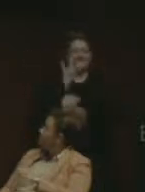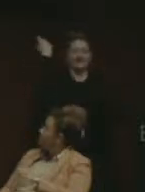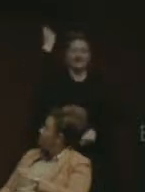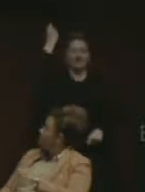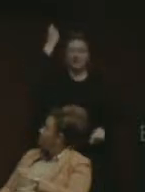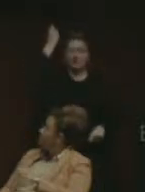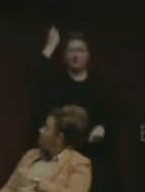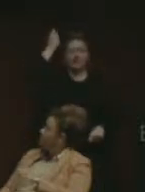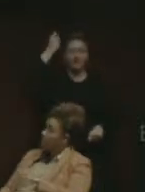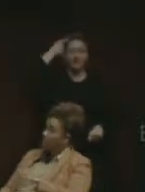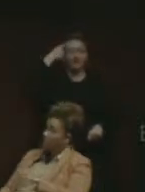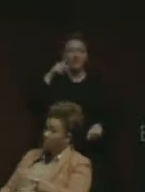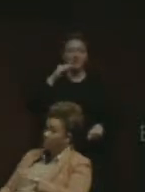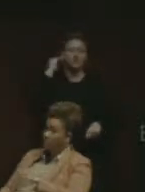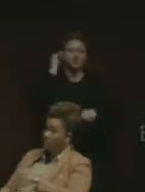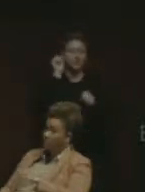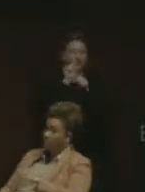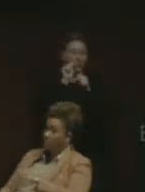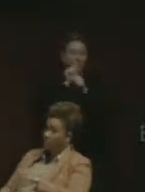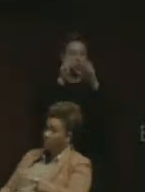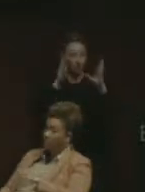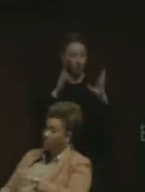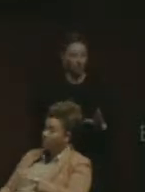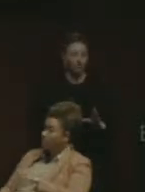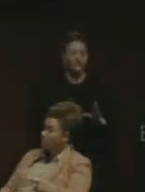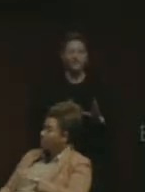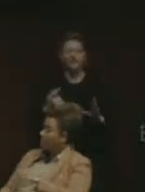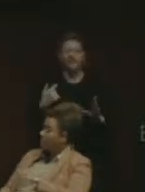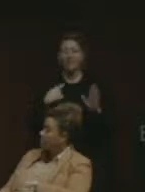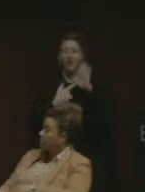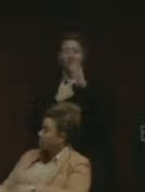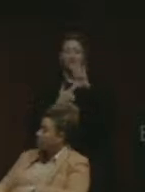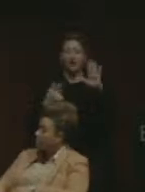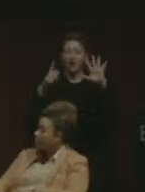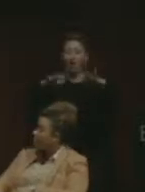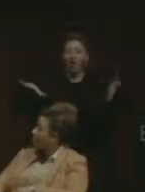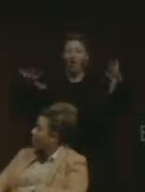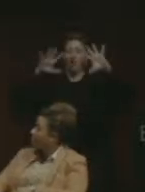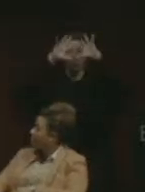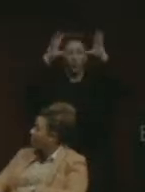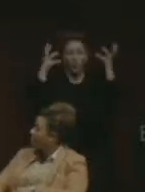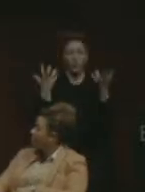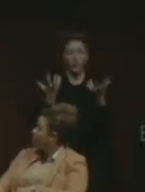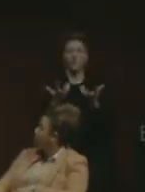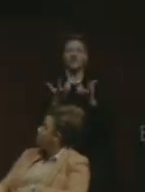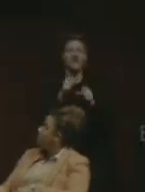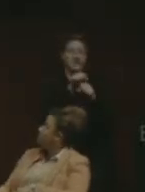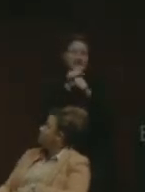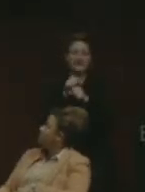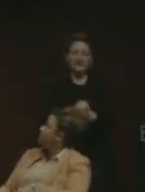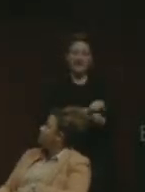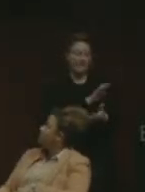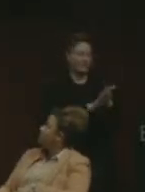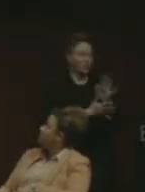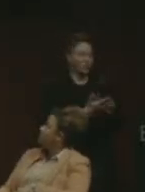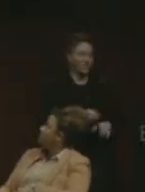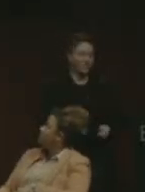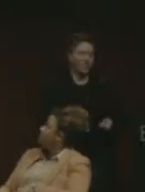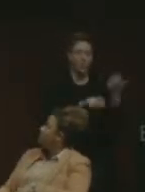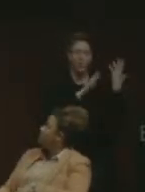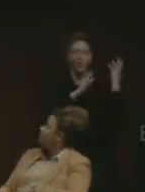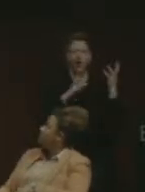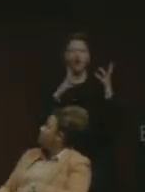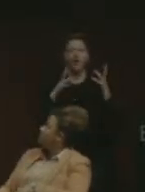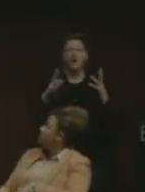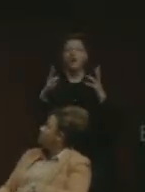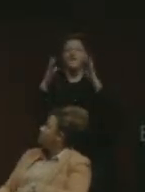unanimous vote is passed, and domestic workers around the world sang the song, "Slaves No More, Down, Up, Up with